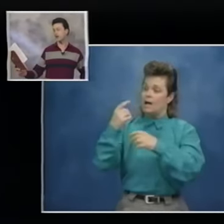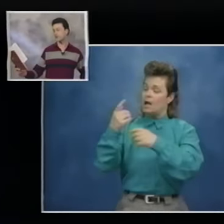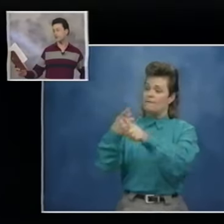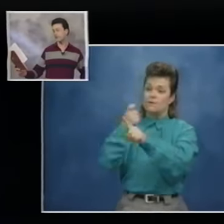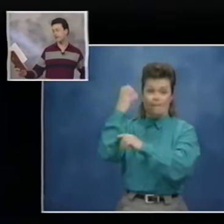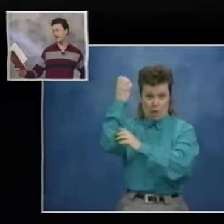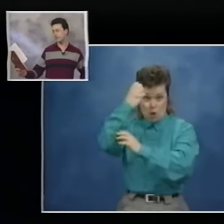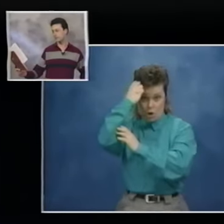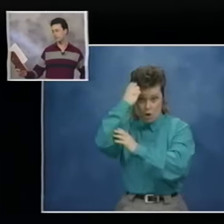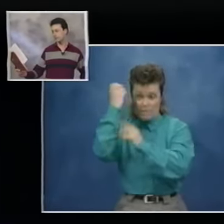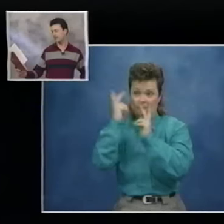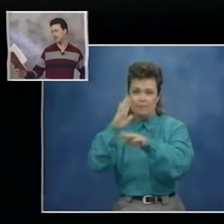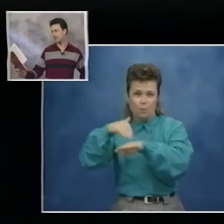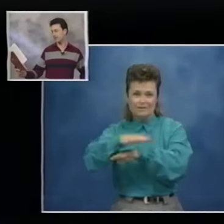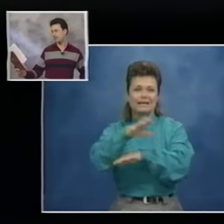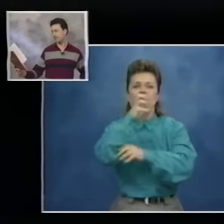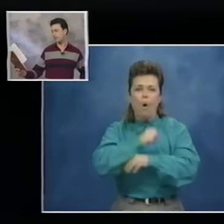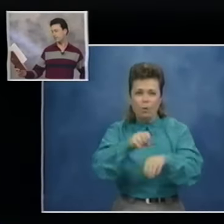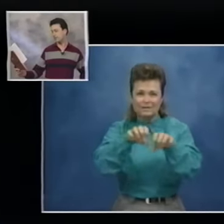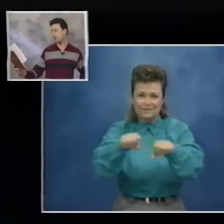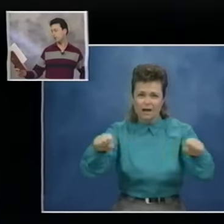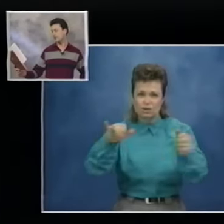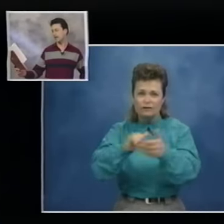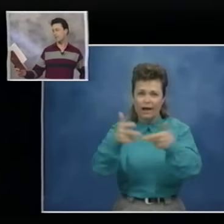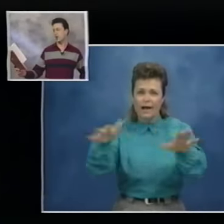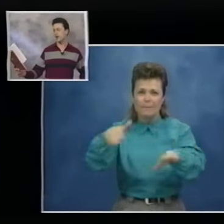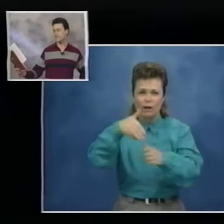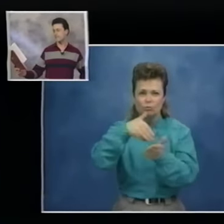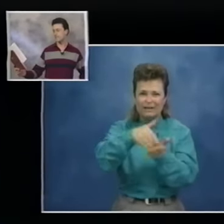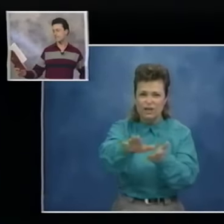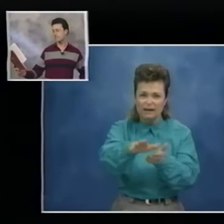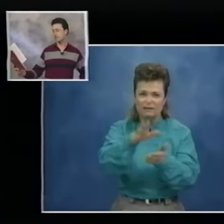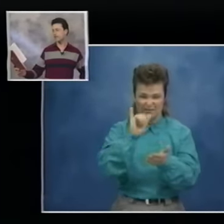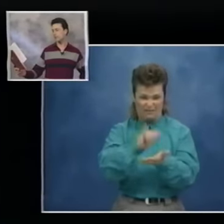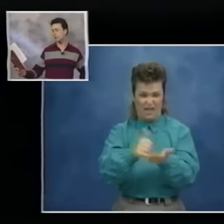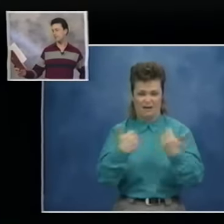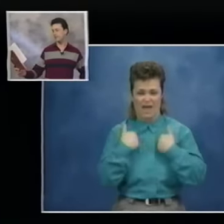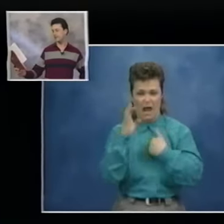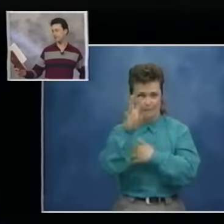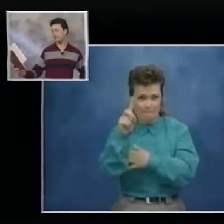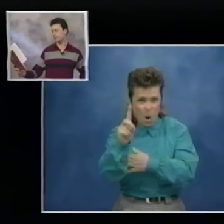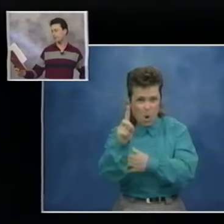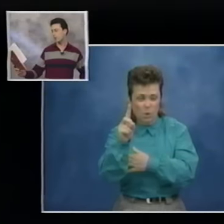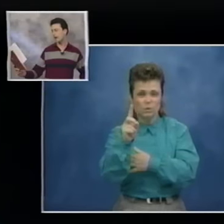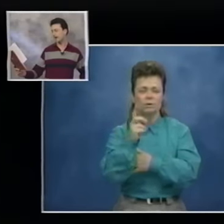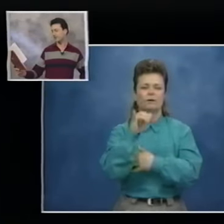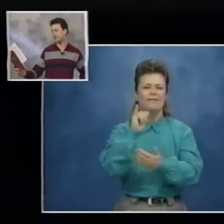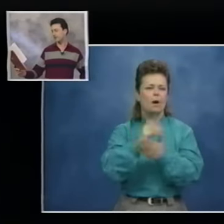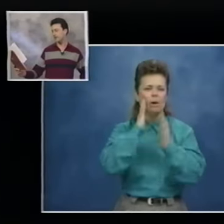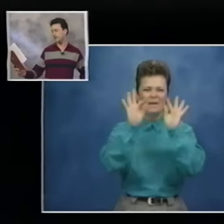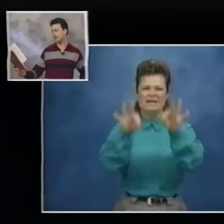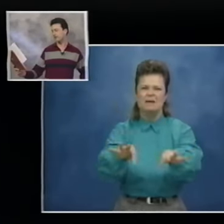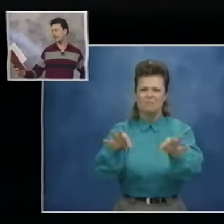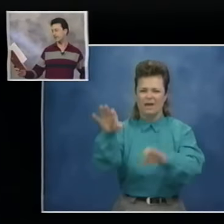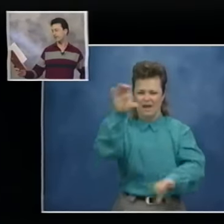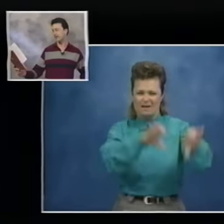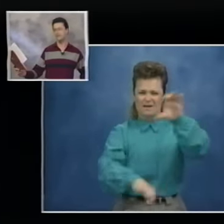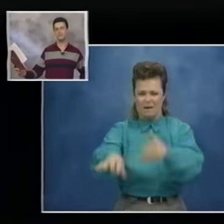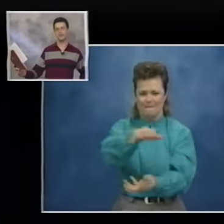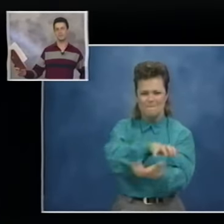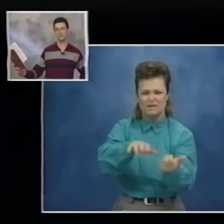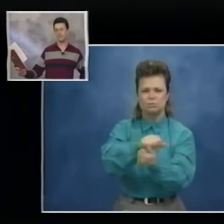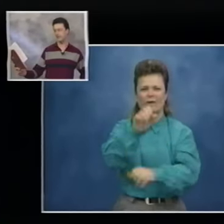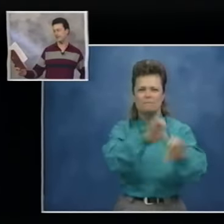old sausage that had been rejected and that was moldy and white. It would be dosed with borax and glycerin